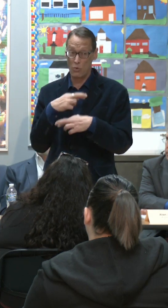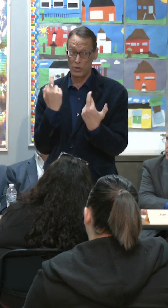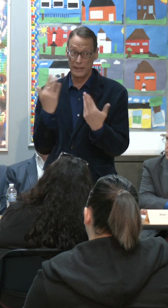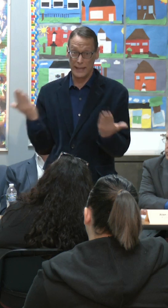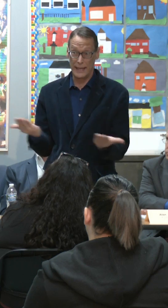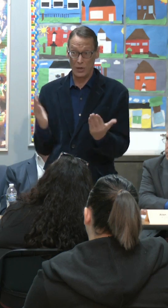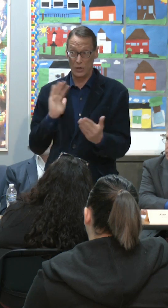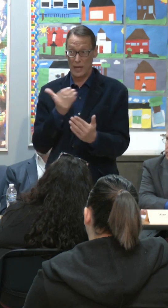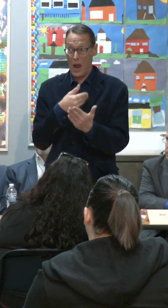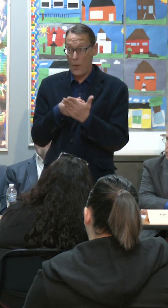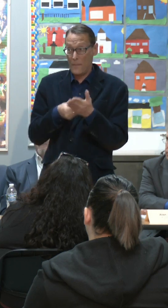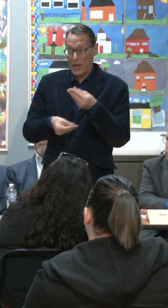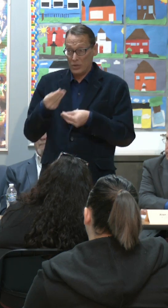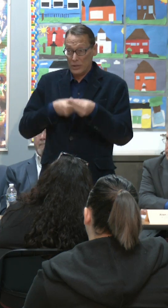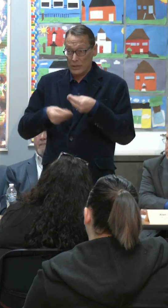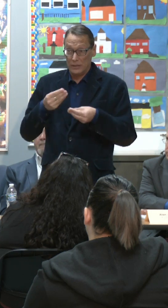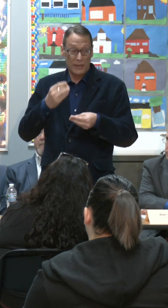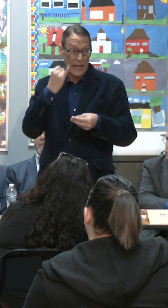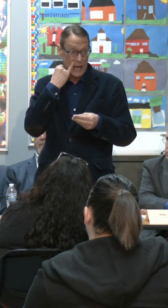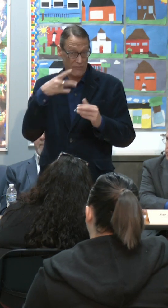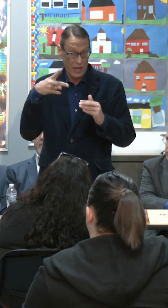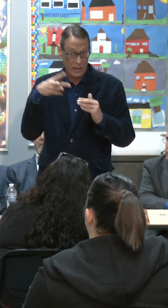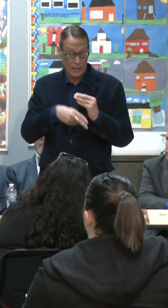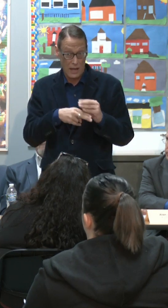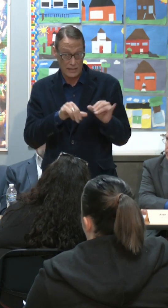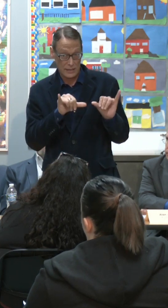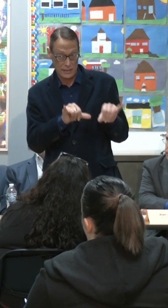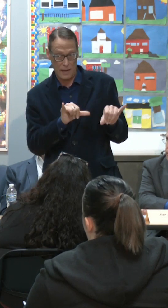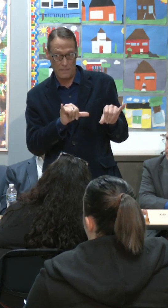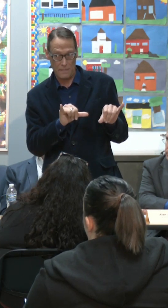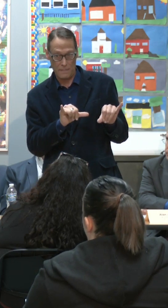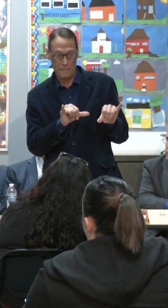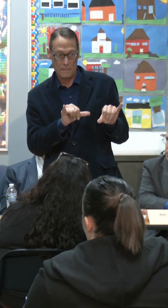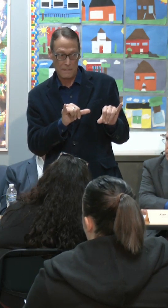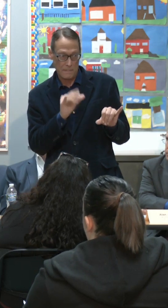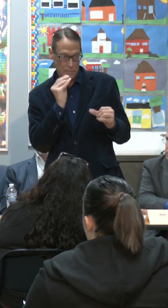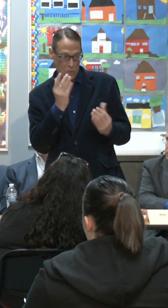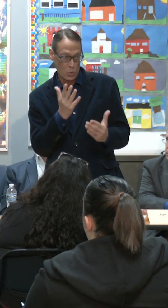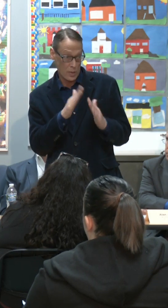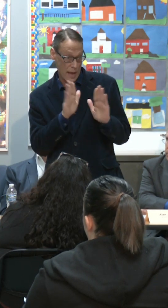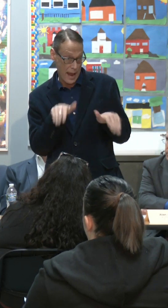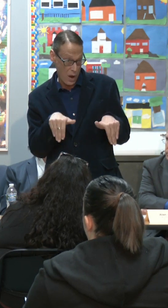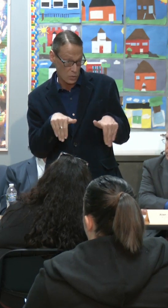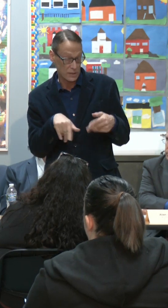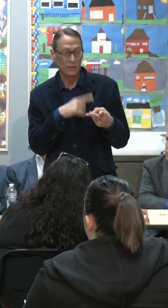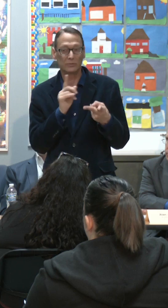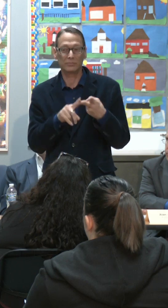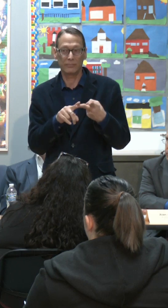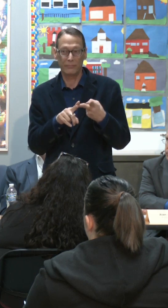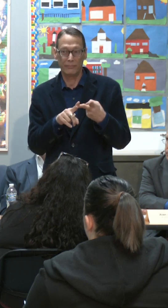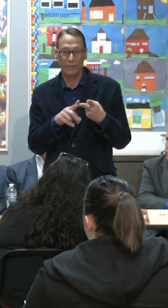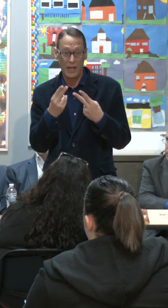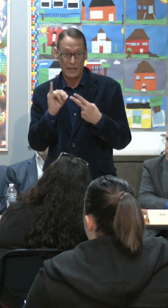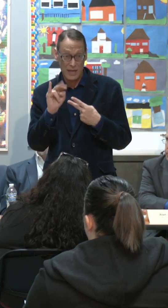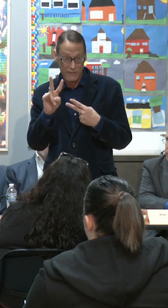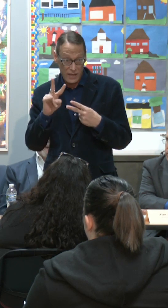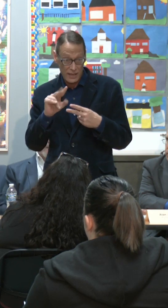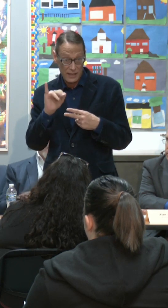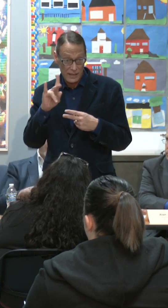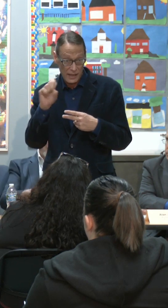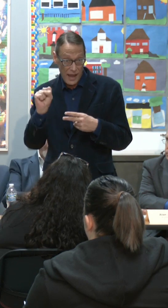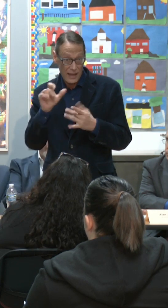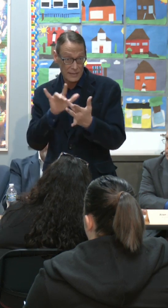is Monday, March 31st. So if you have a teenager in your house that you love and you want them to be a part of the Mayor's Youth Cabinet, I encourage